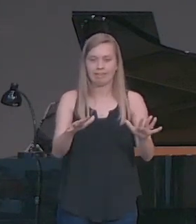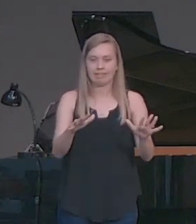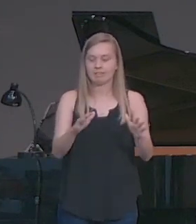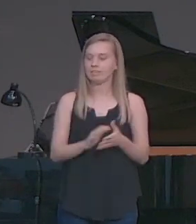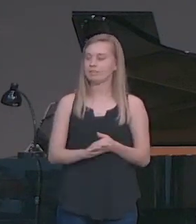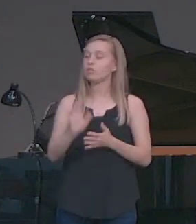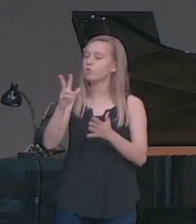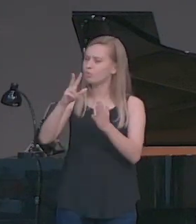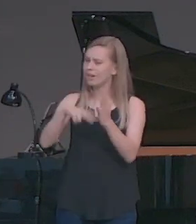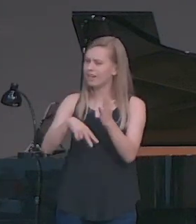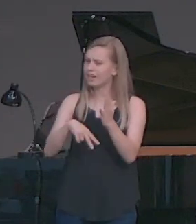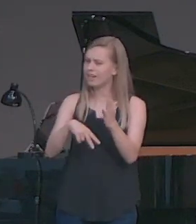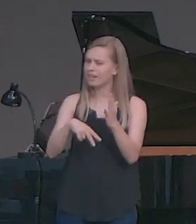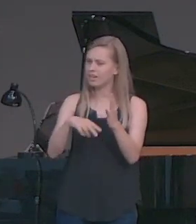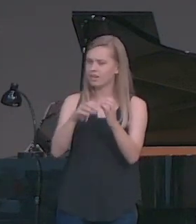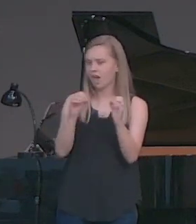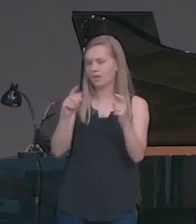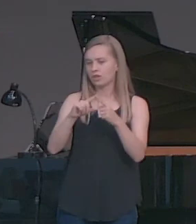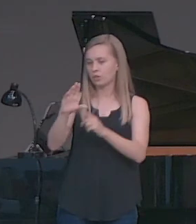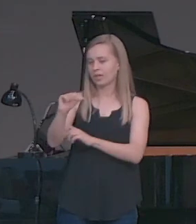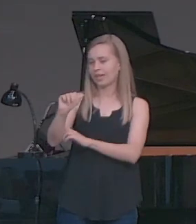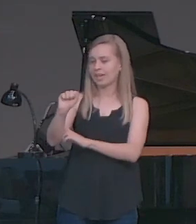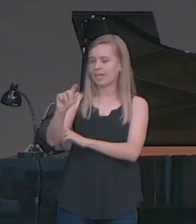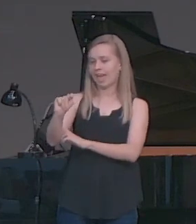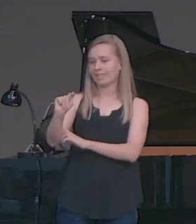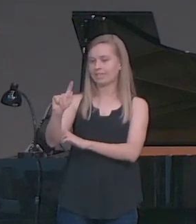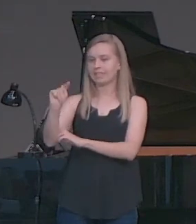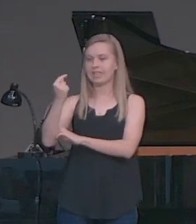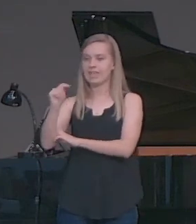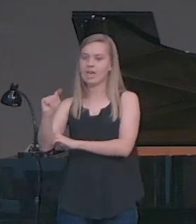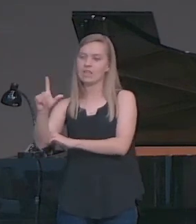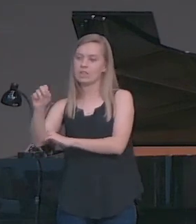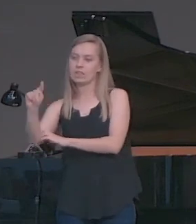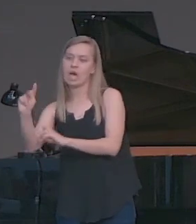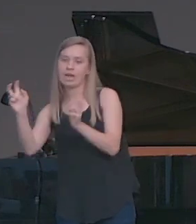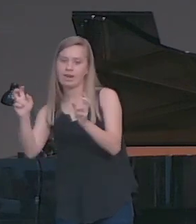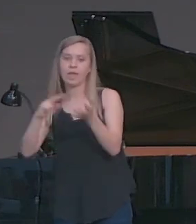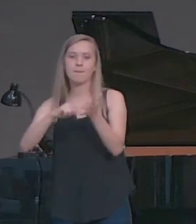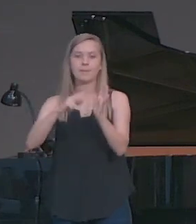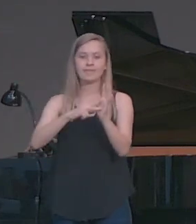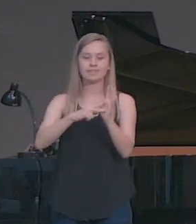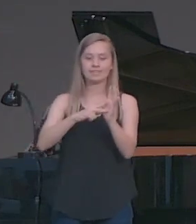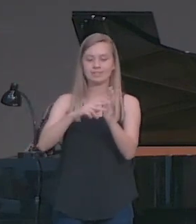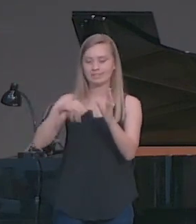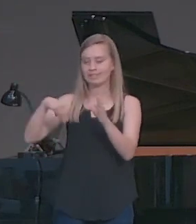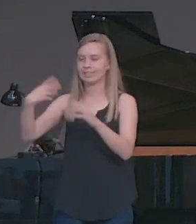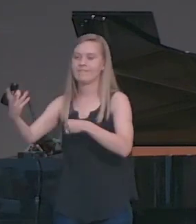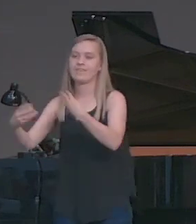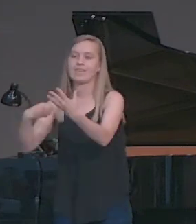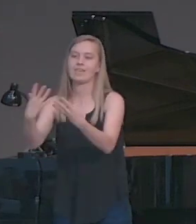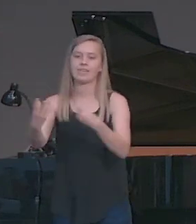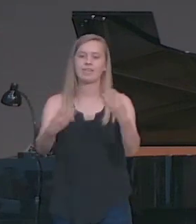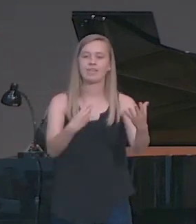Now, when you read that, you go, well, what's that mean? It's talking about redistribution of land.